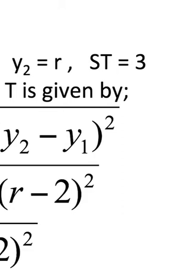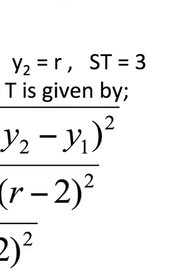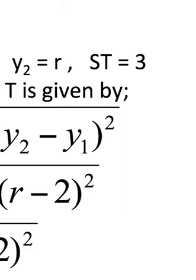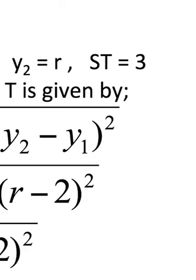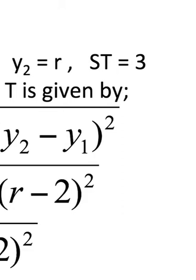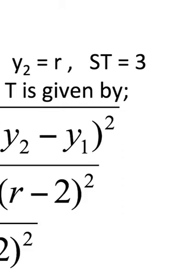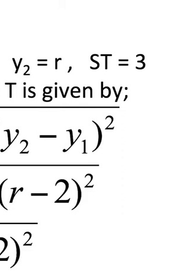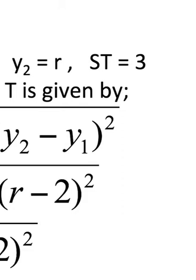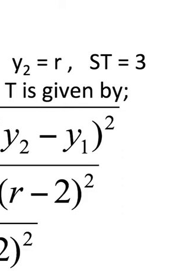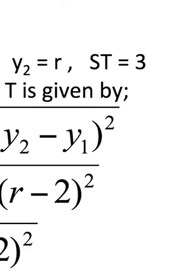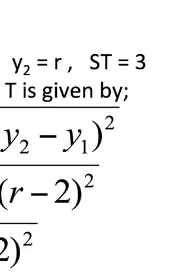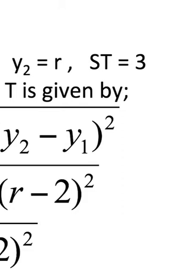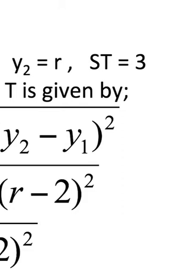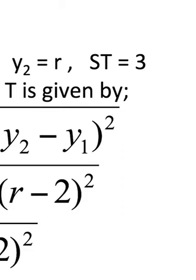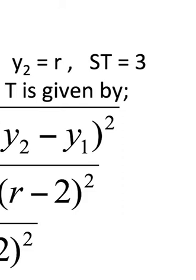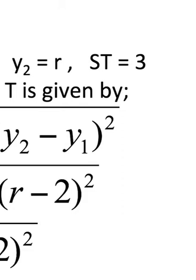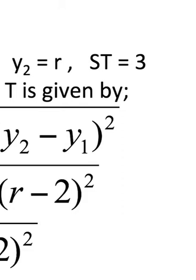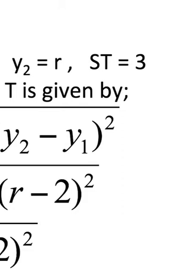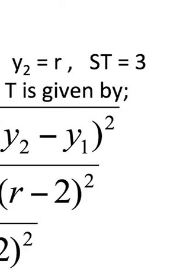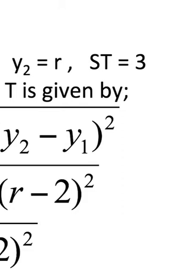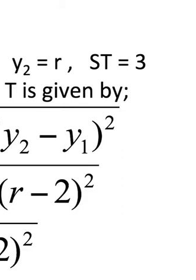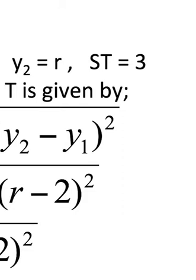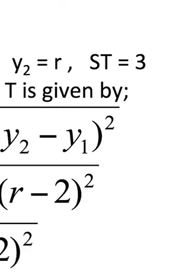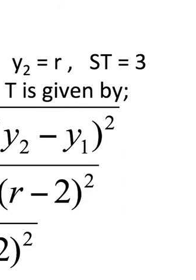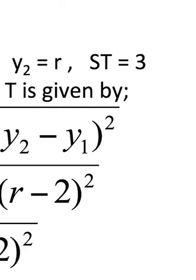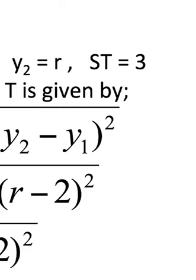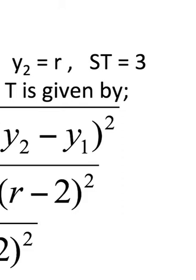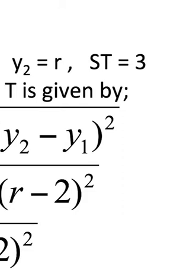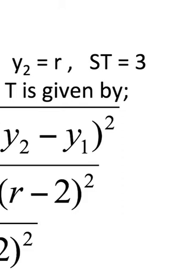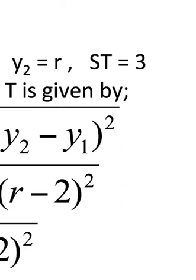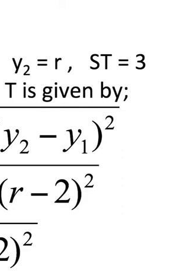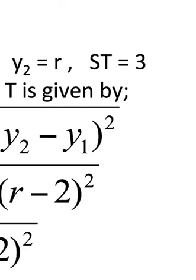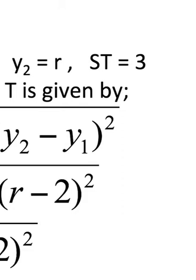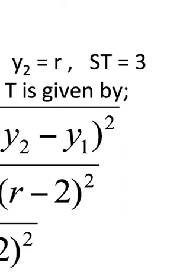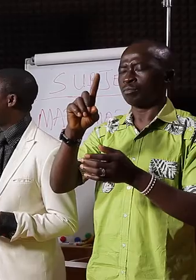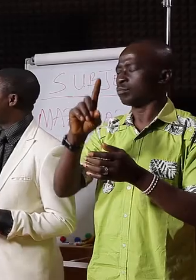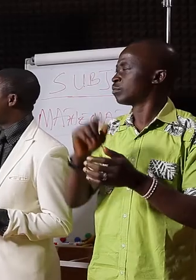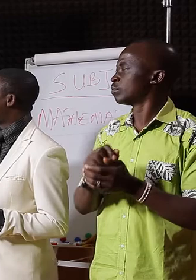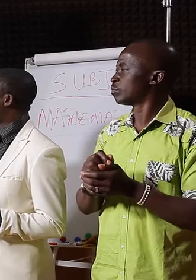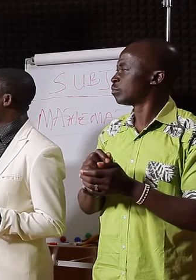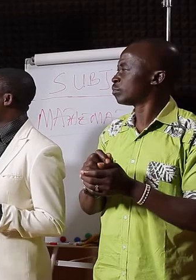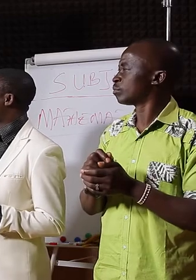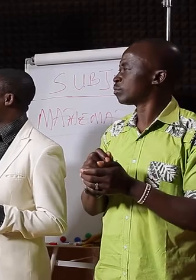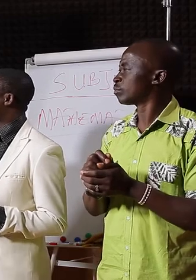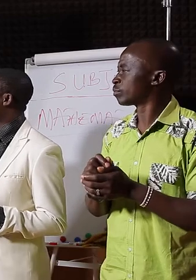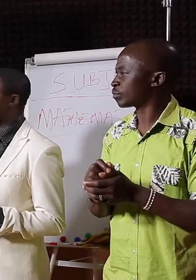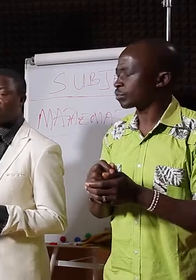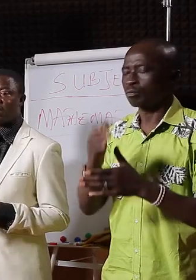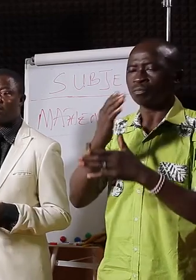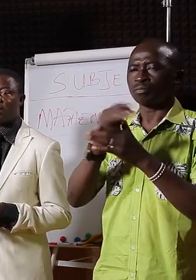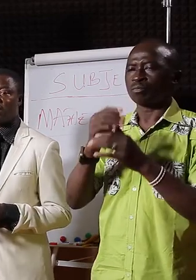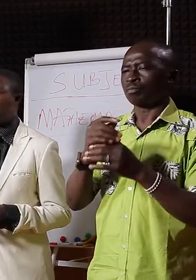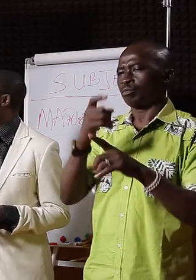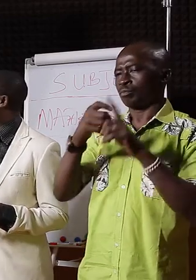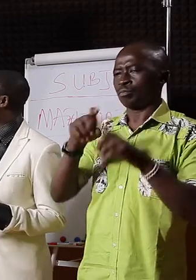all bracket square plus y2 minus y1 all bracket square. Now from the